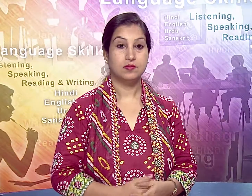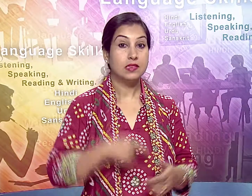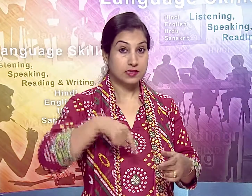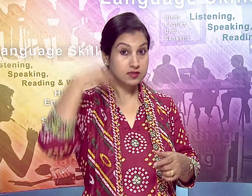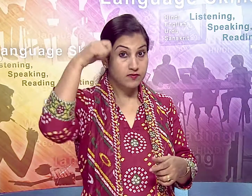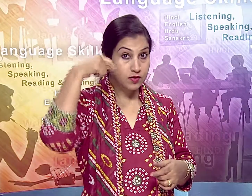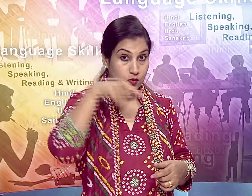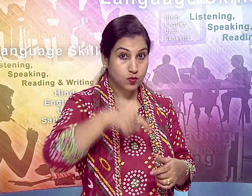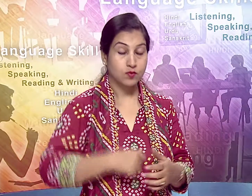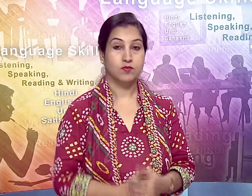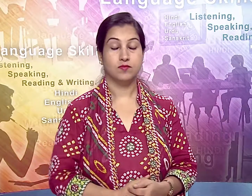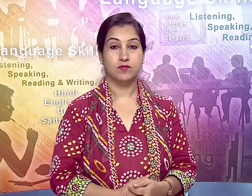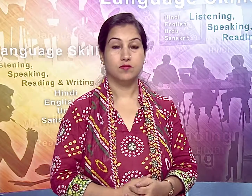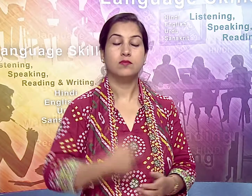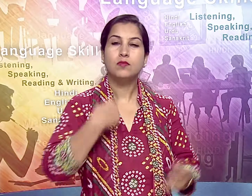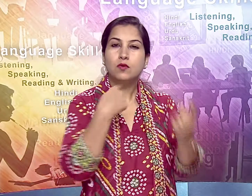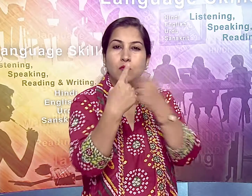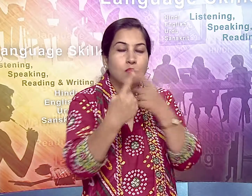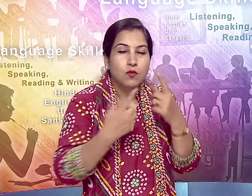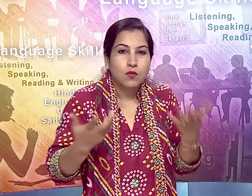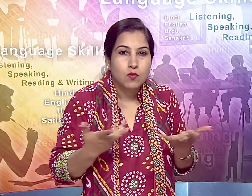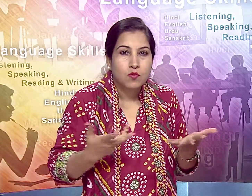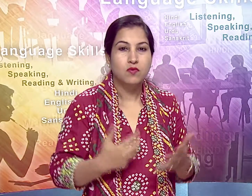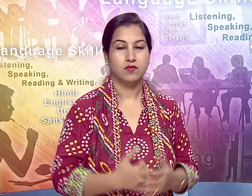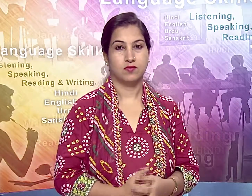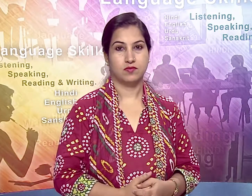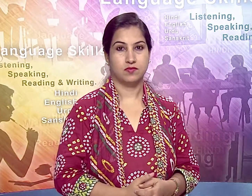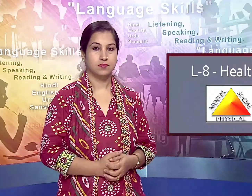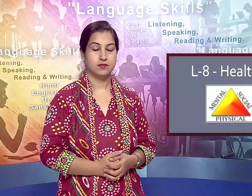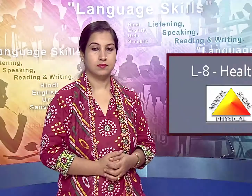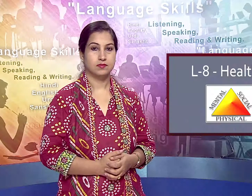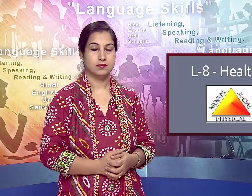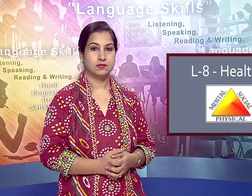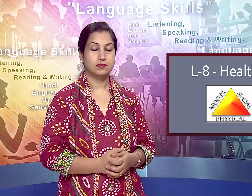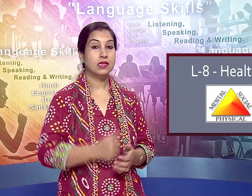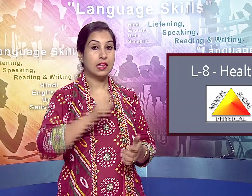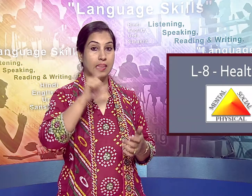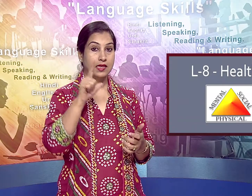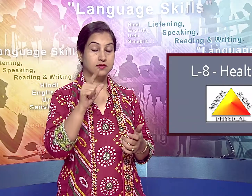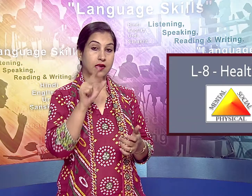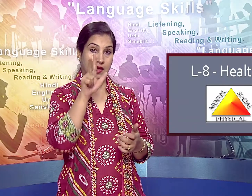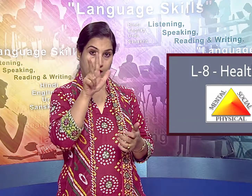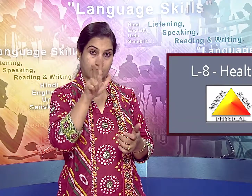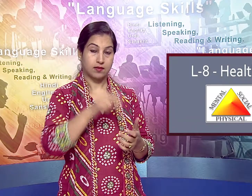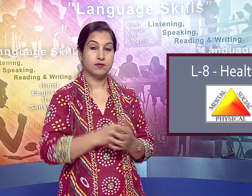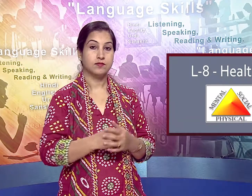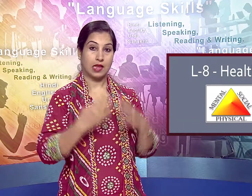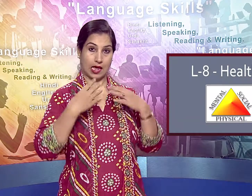In this video, we will discuss Chapter 8, Health.